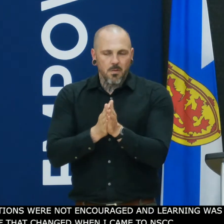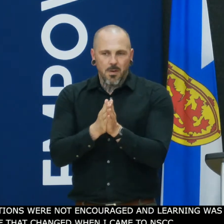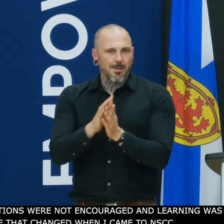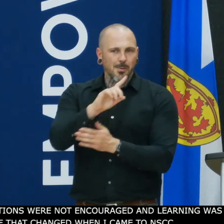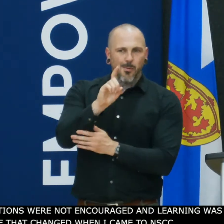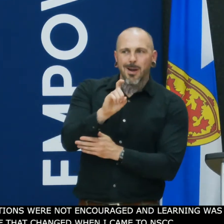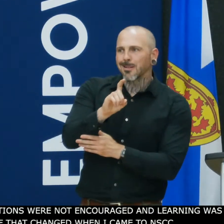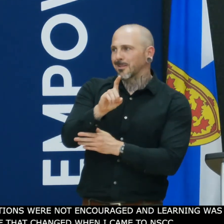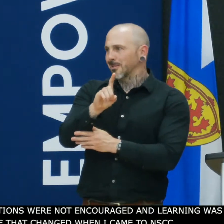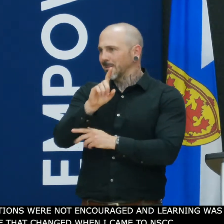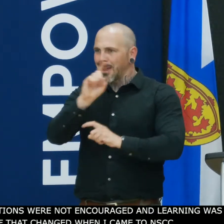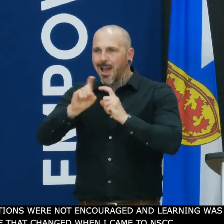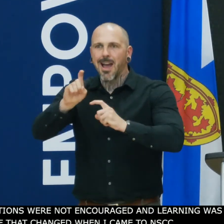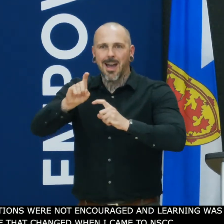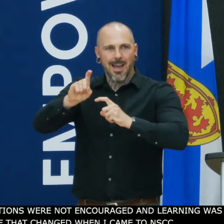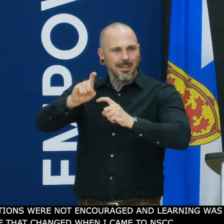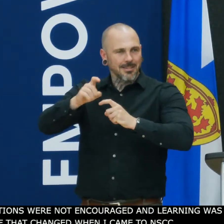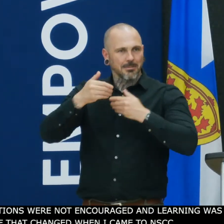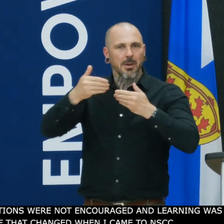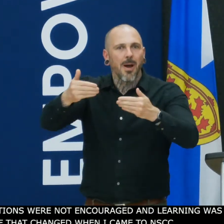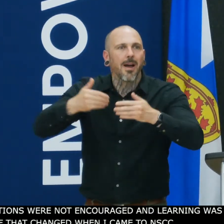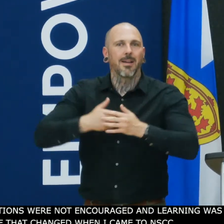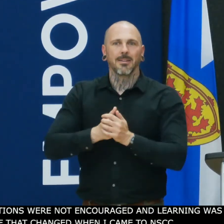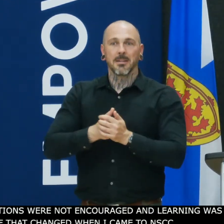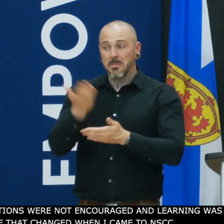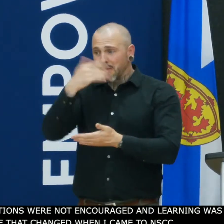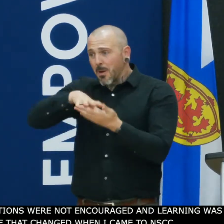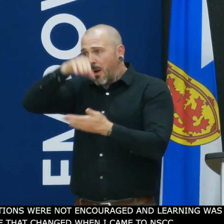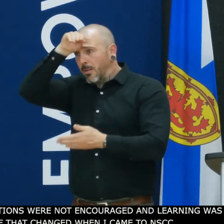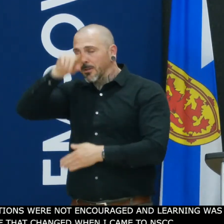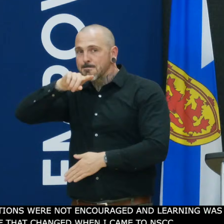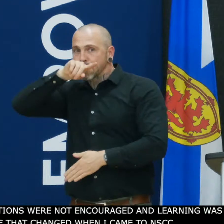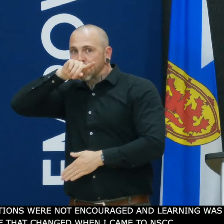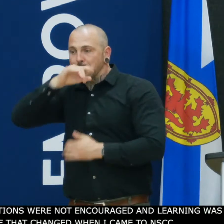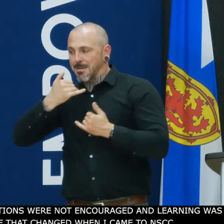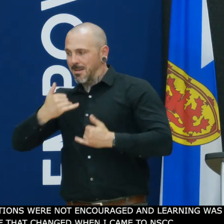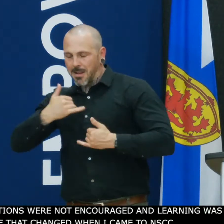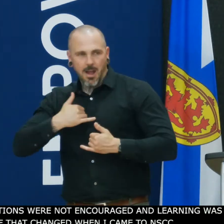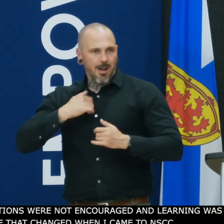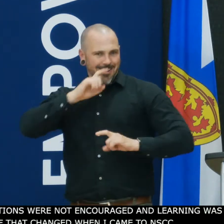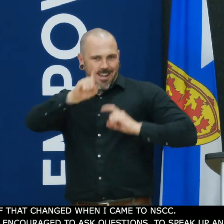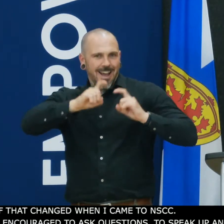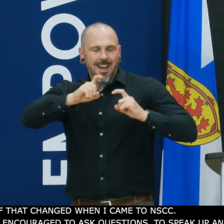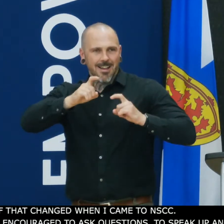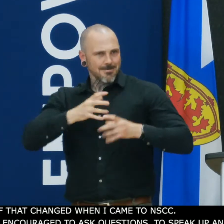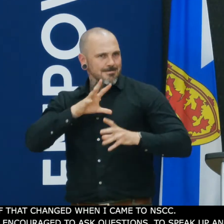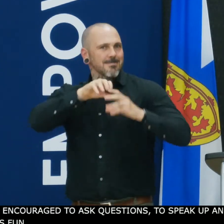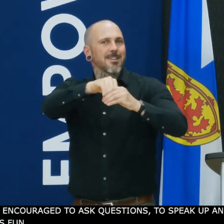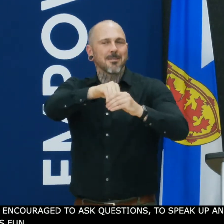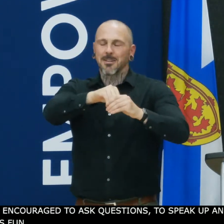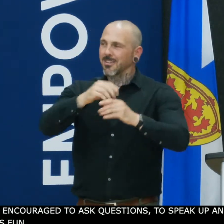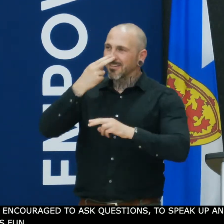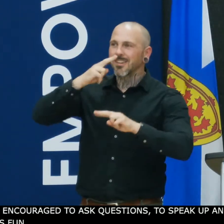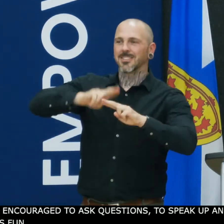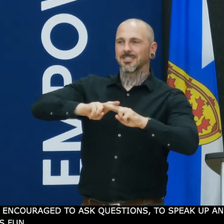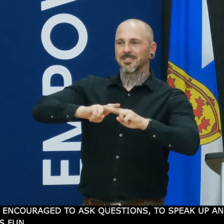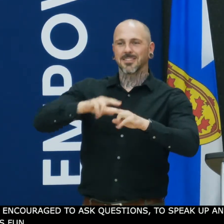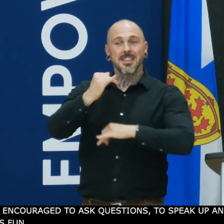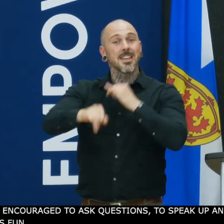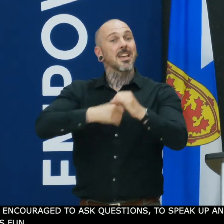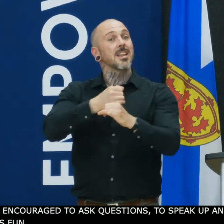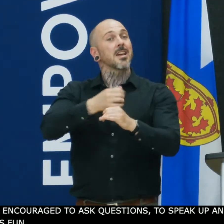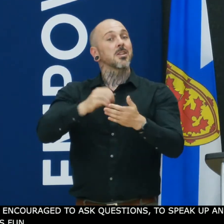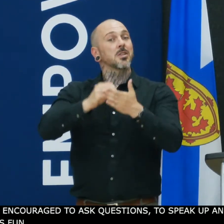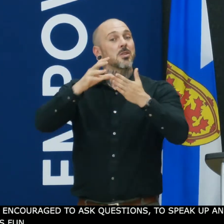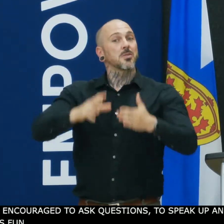up, and learning became more than just learning, it was fun. I was part of the International Student Ambassadors and